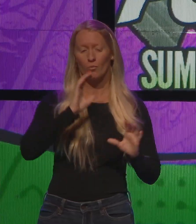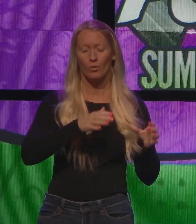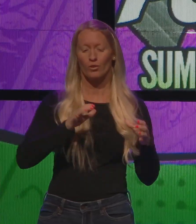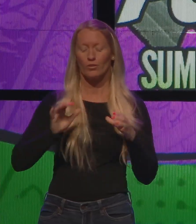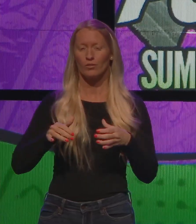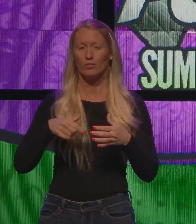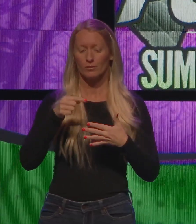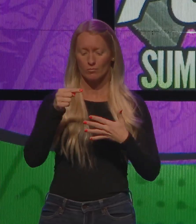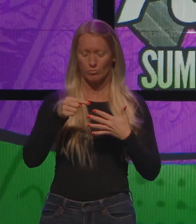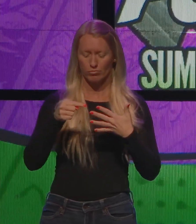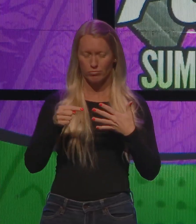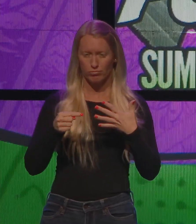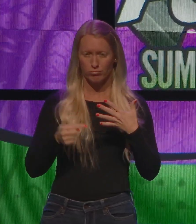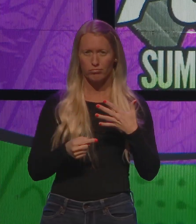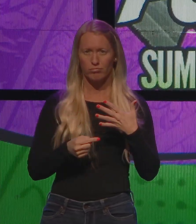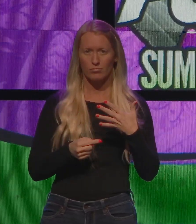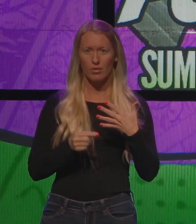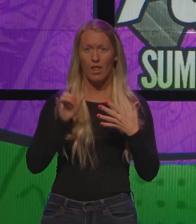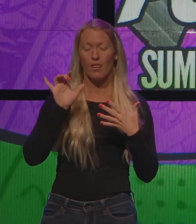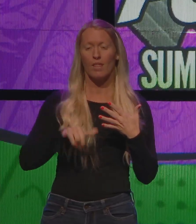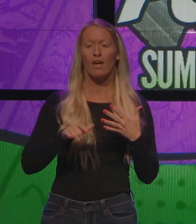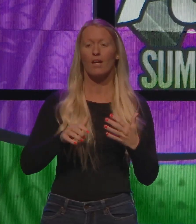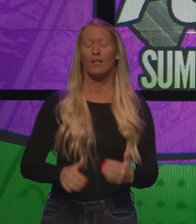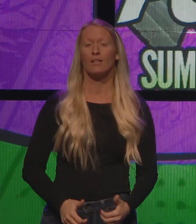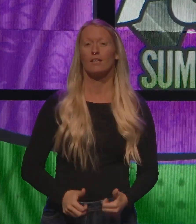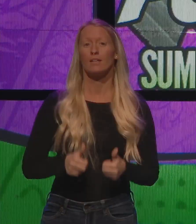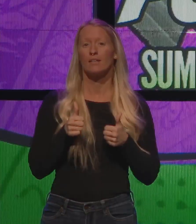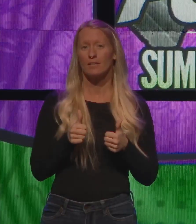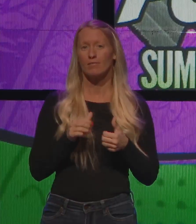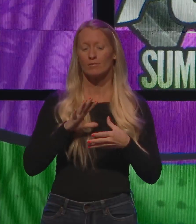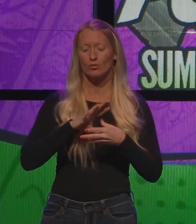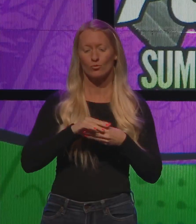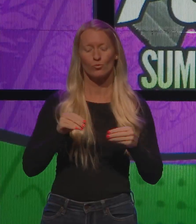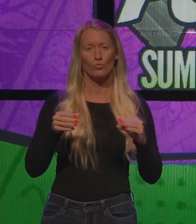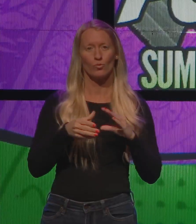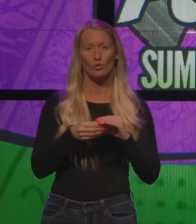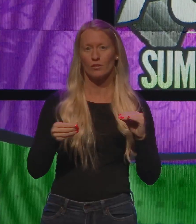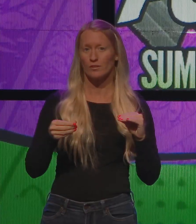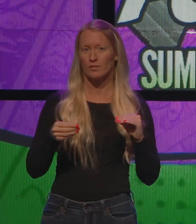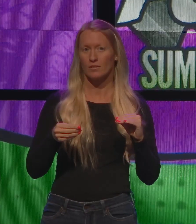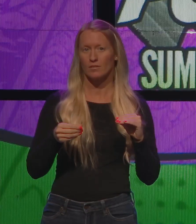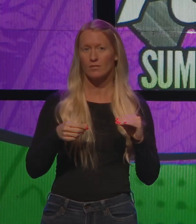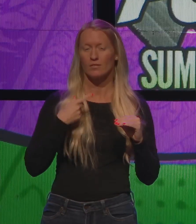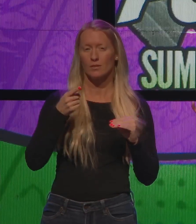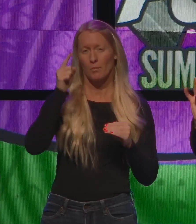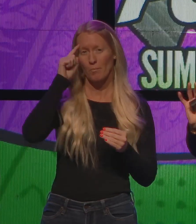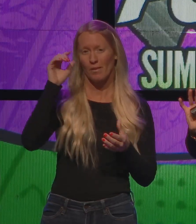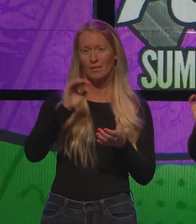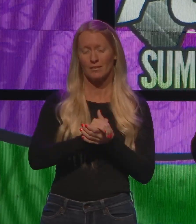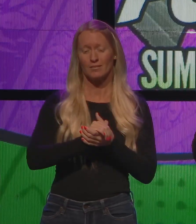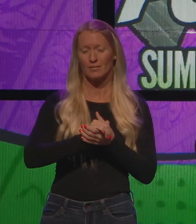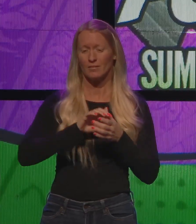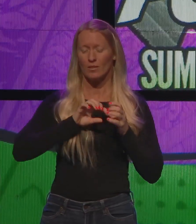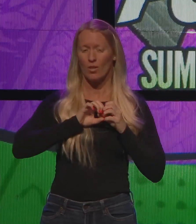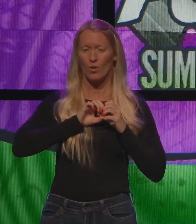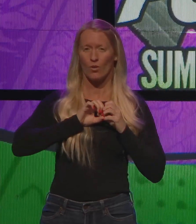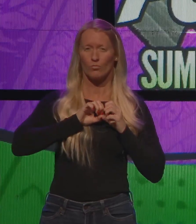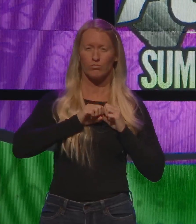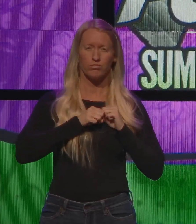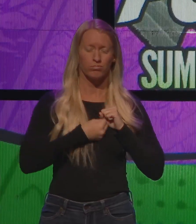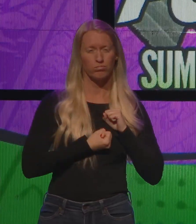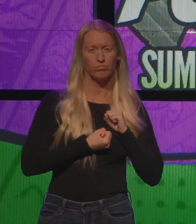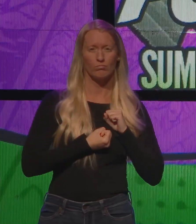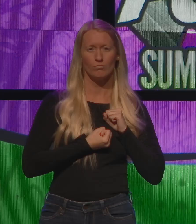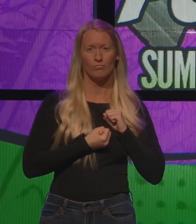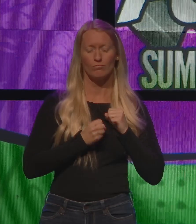etc., that live into narratives that are incredibly wounding. And I'm not talking about the